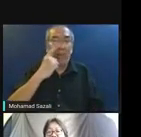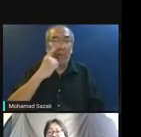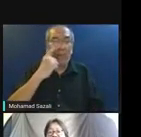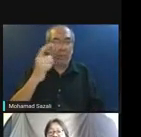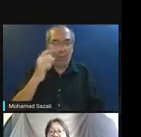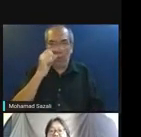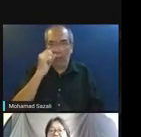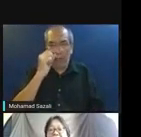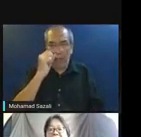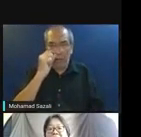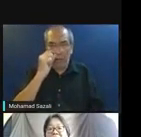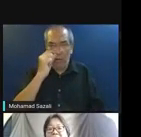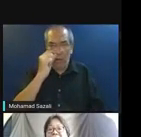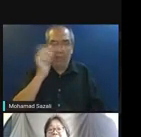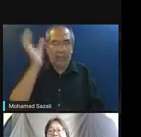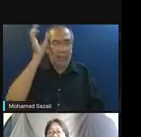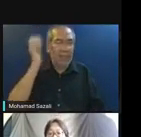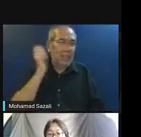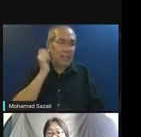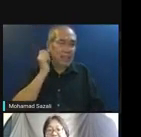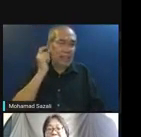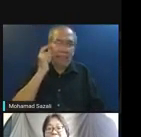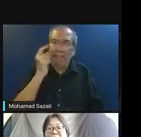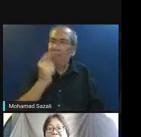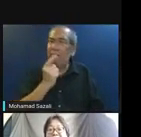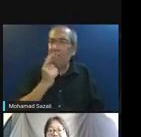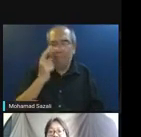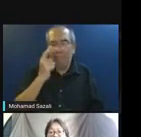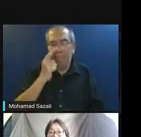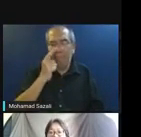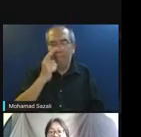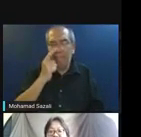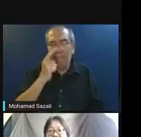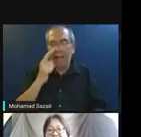this: the stud and the nose.